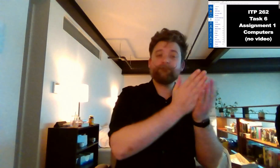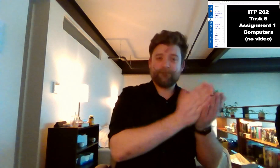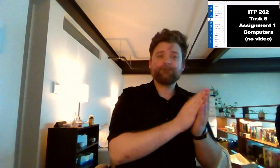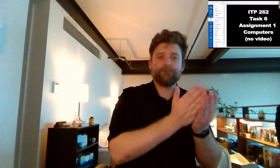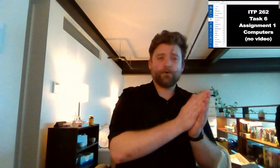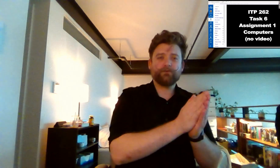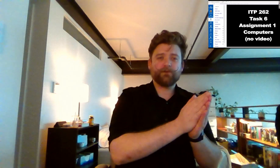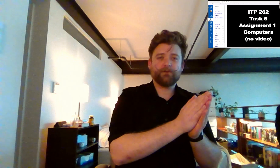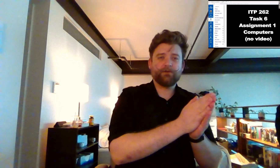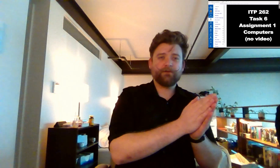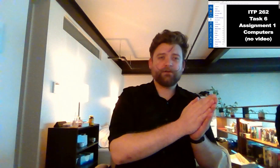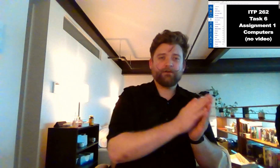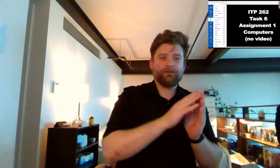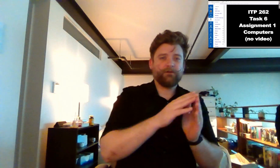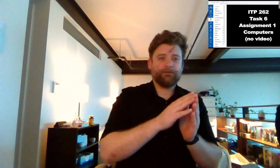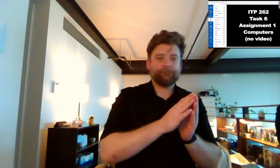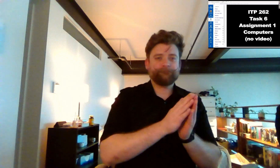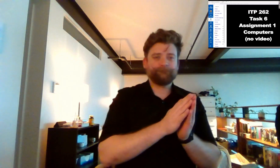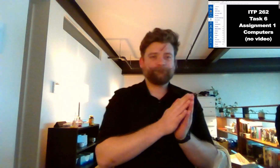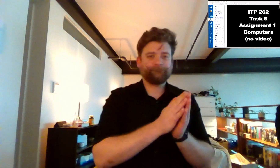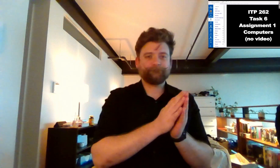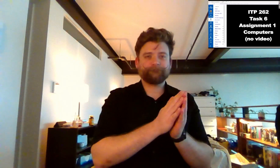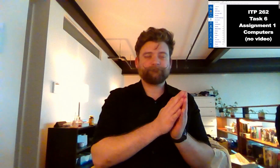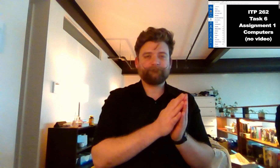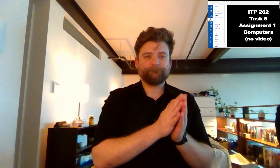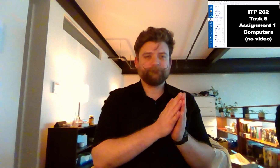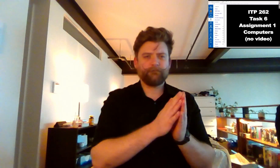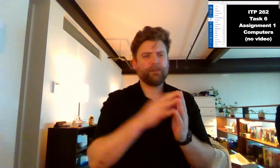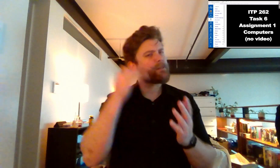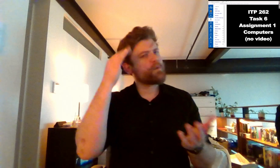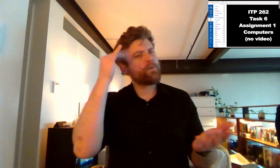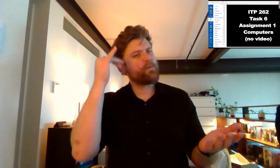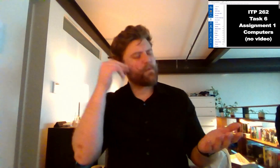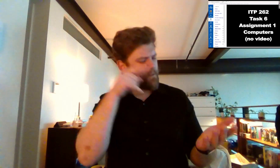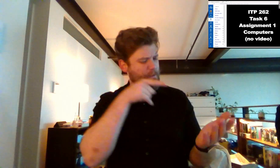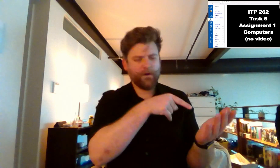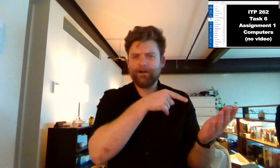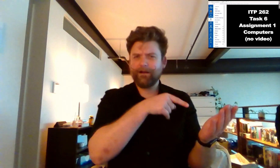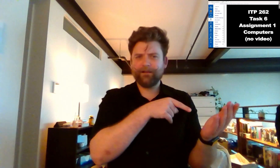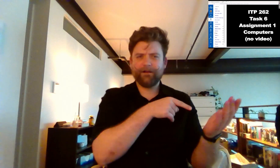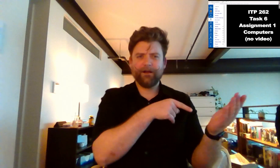That's why I specifically put it there. Why do we do that?